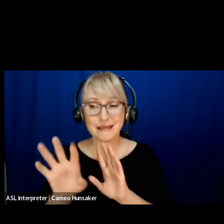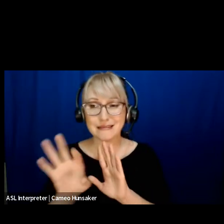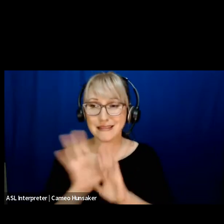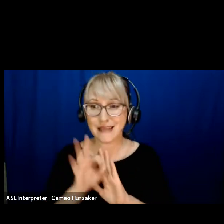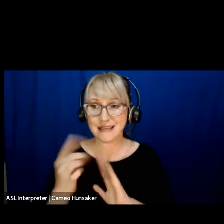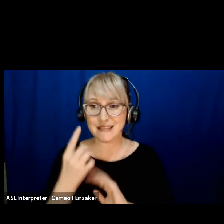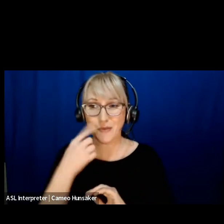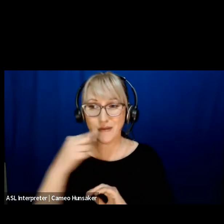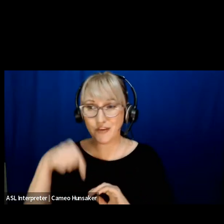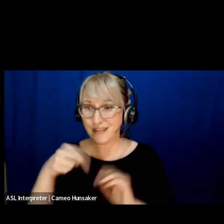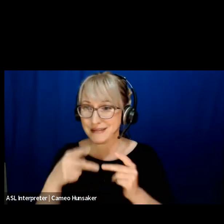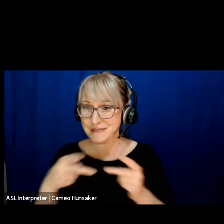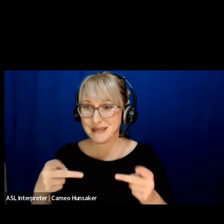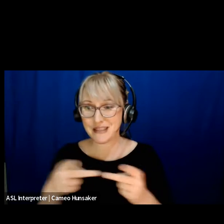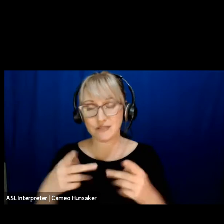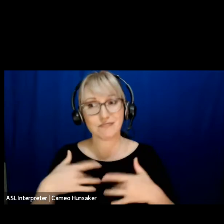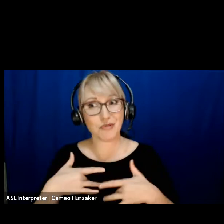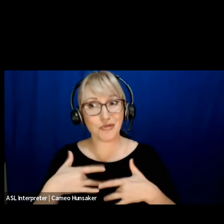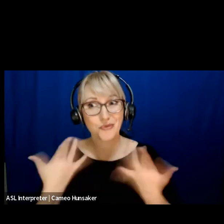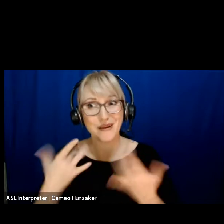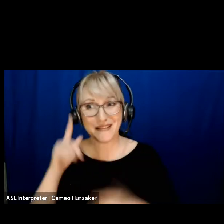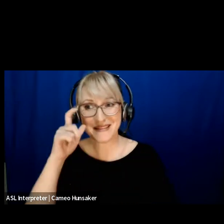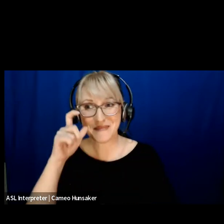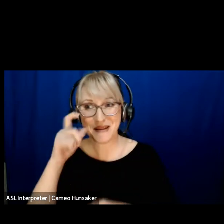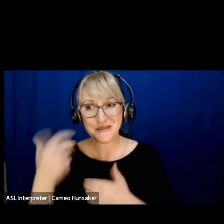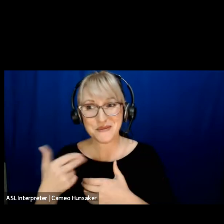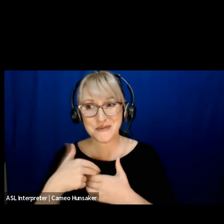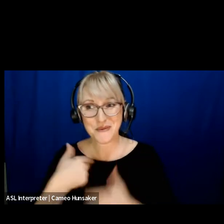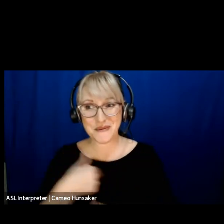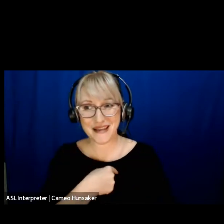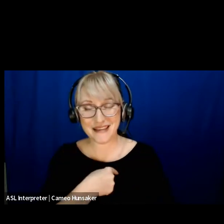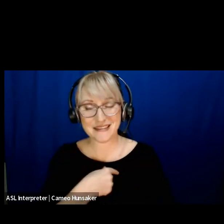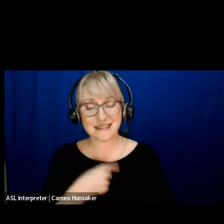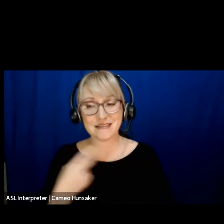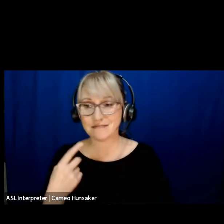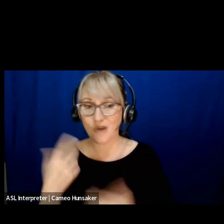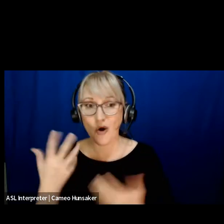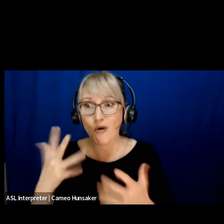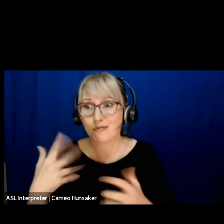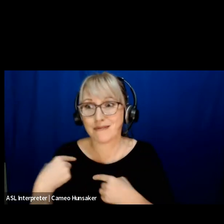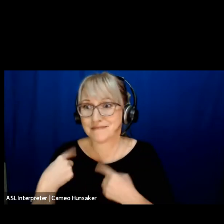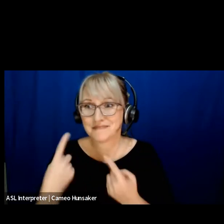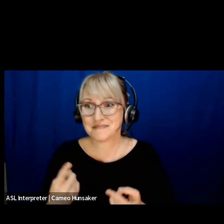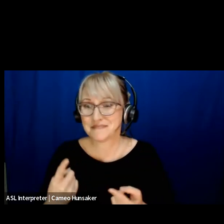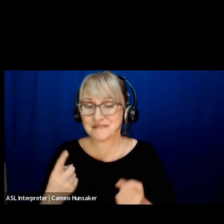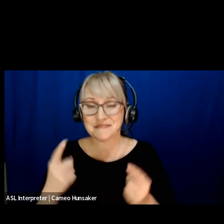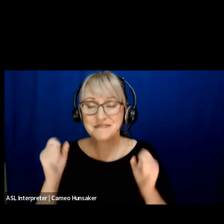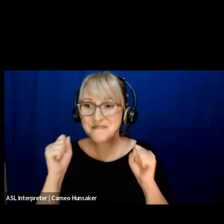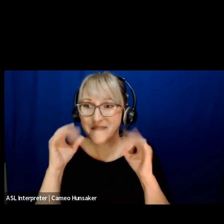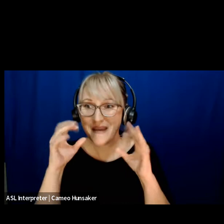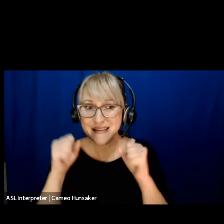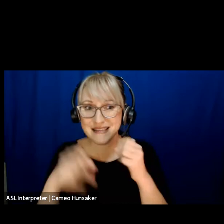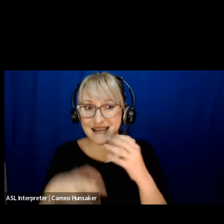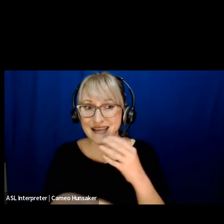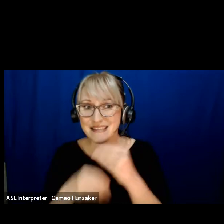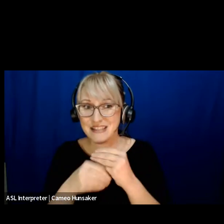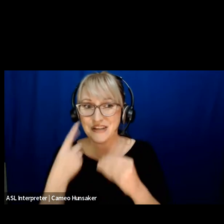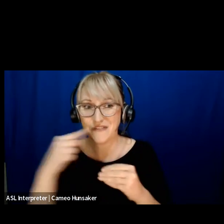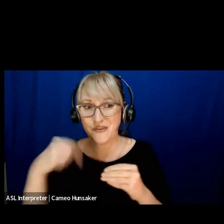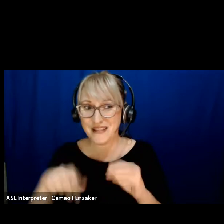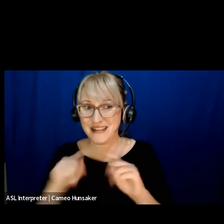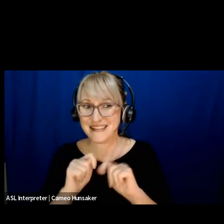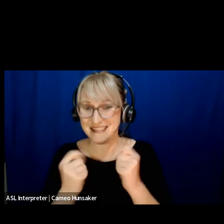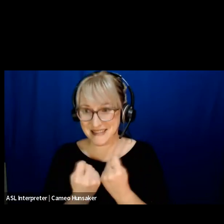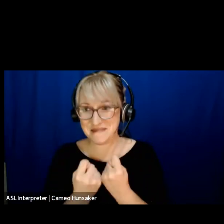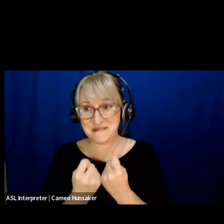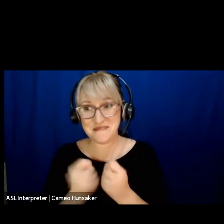we are thrilled to have Spencer Brown with us. He has been a phenomenal addition to the team, and